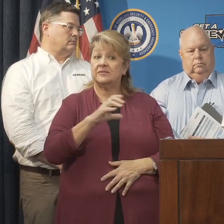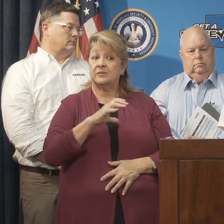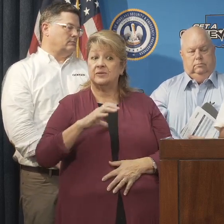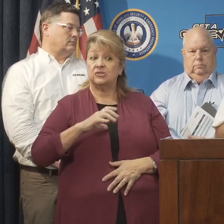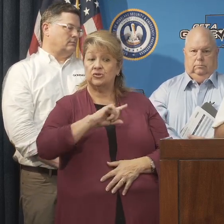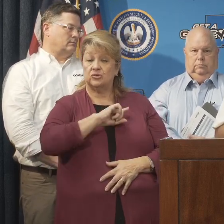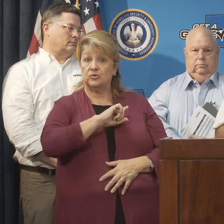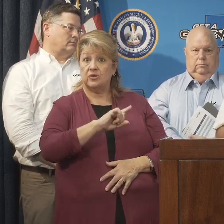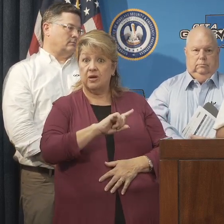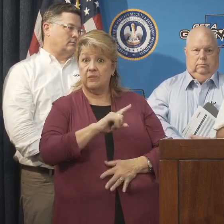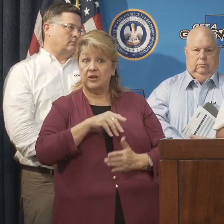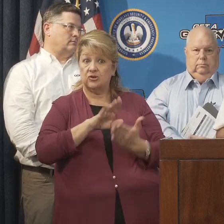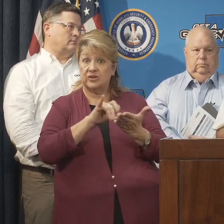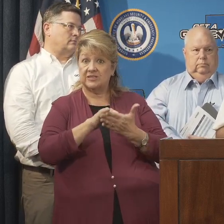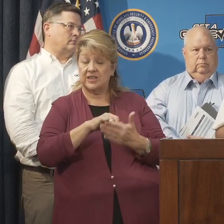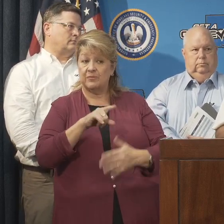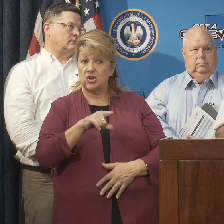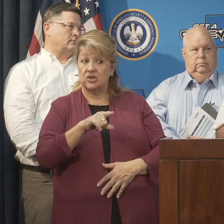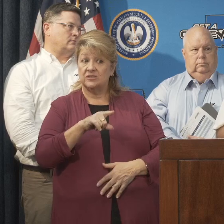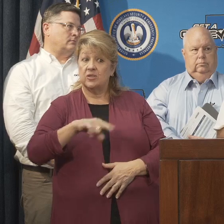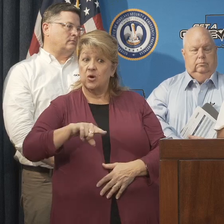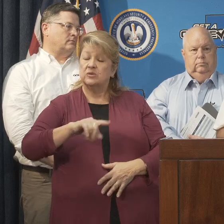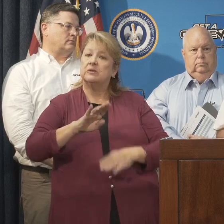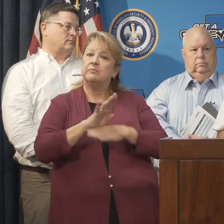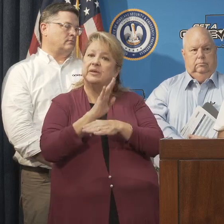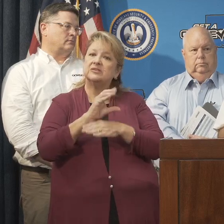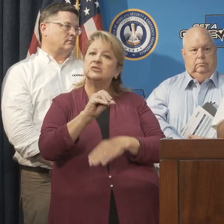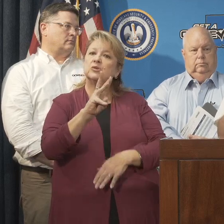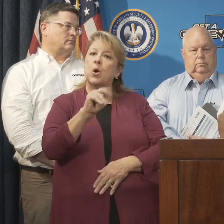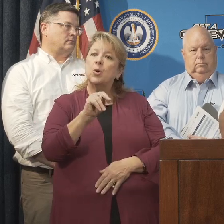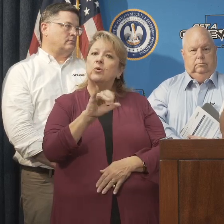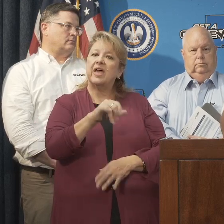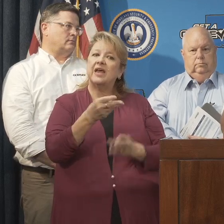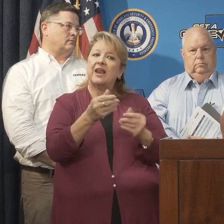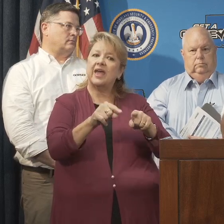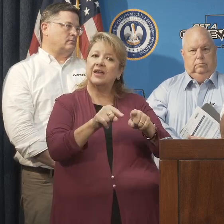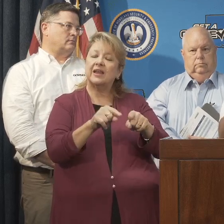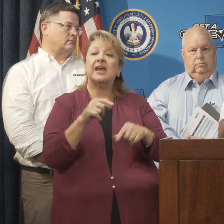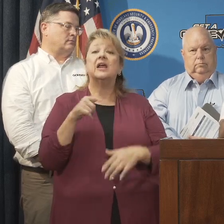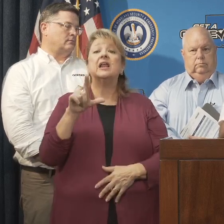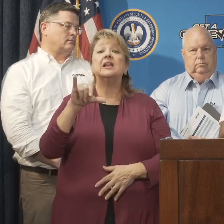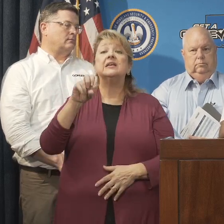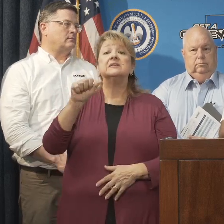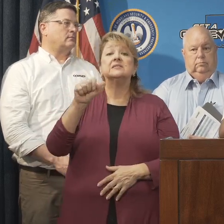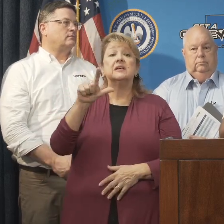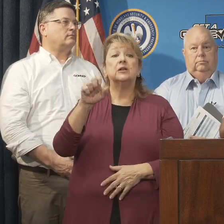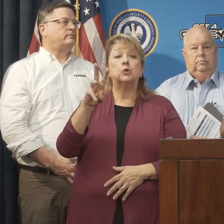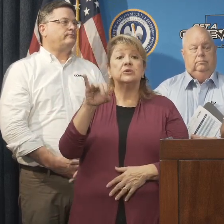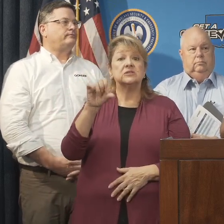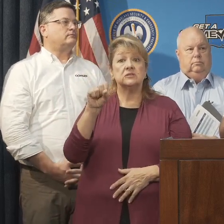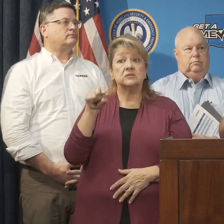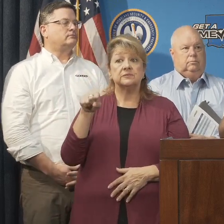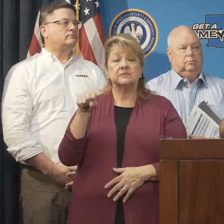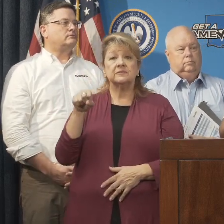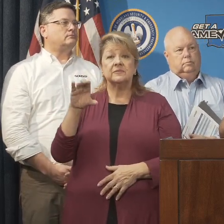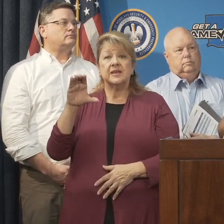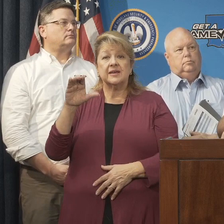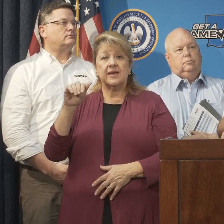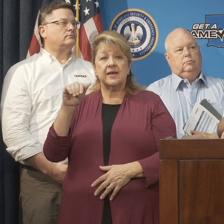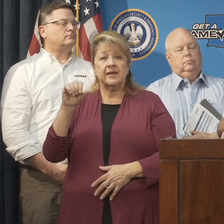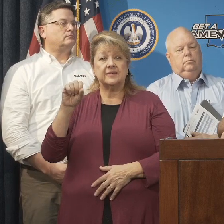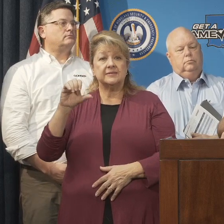come and address, because I think it is a good question. And I had Lisa Lewis, who is the Kisatchie